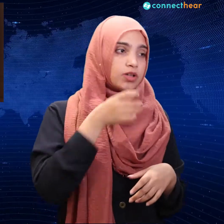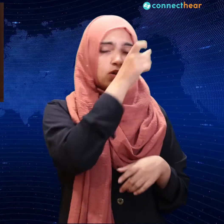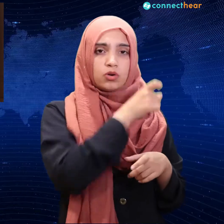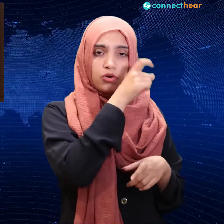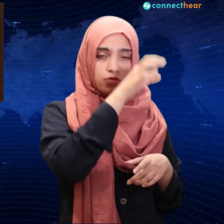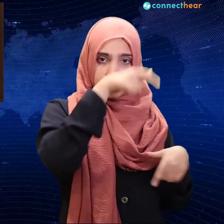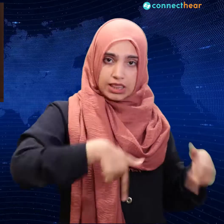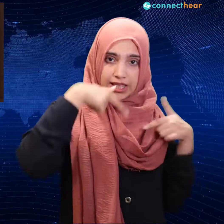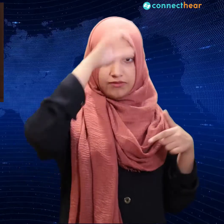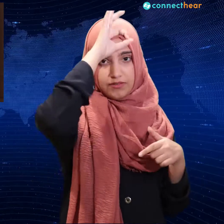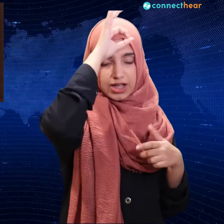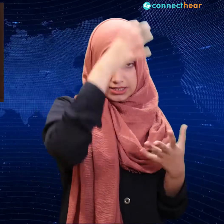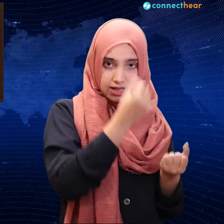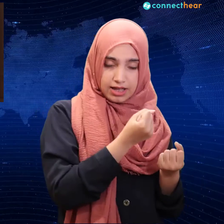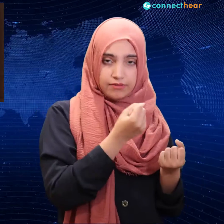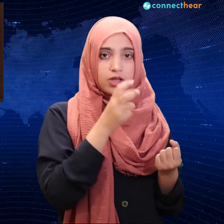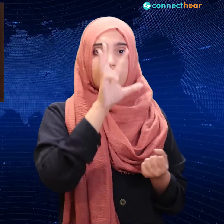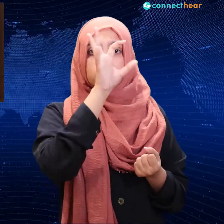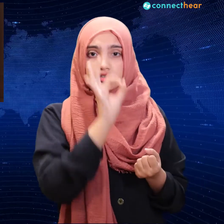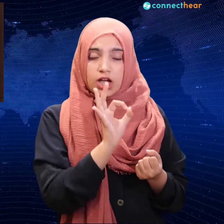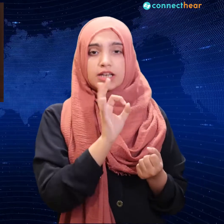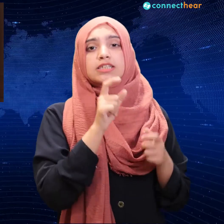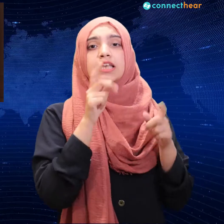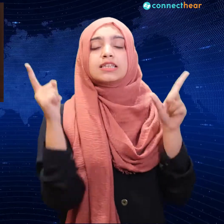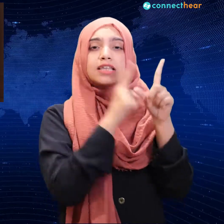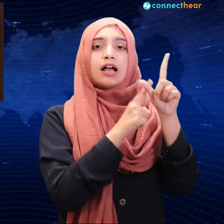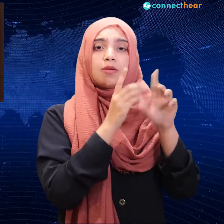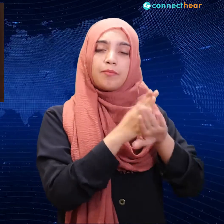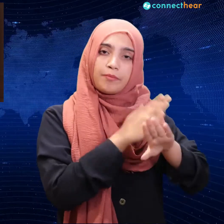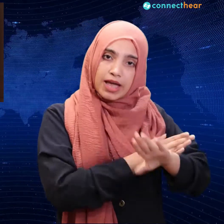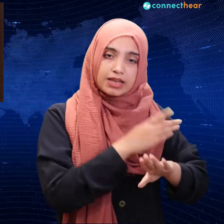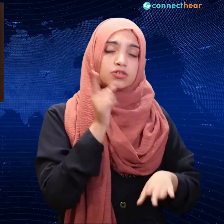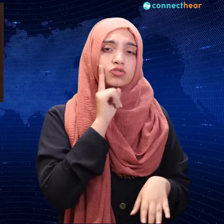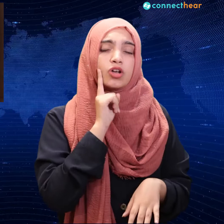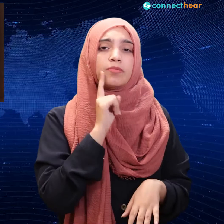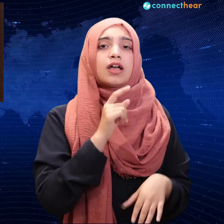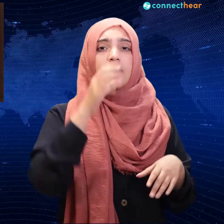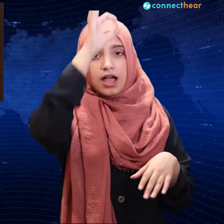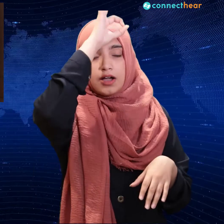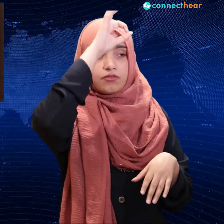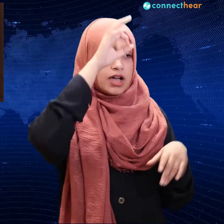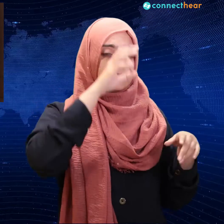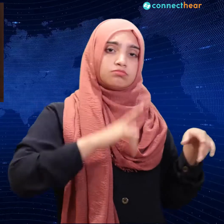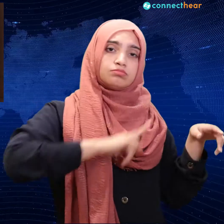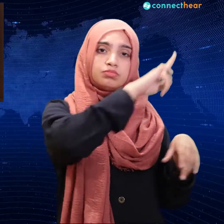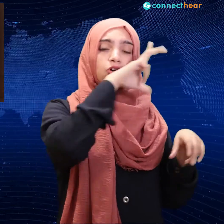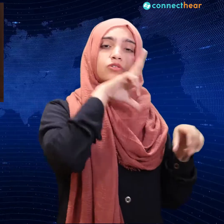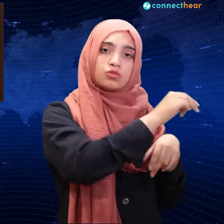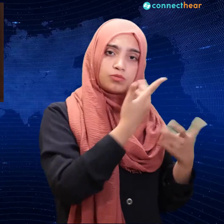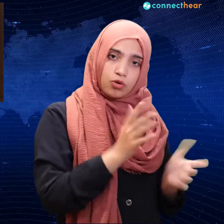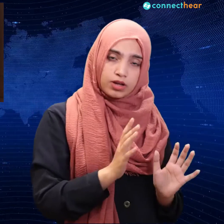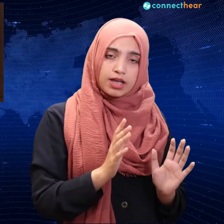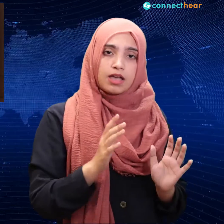Afghanistan. 40 years ago, when the Afghan Jihad took place, we had 5 million Afghan refugees